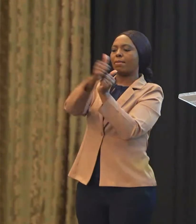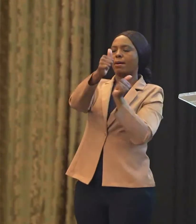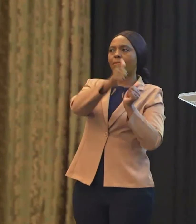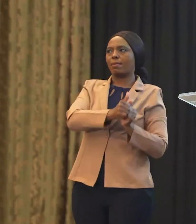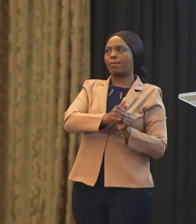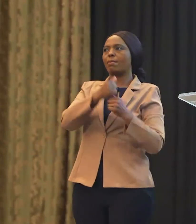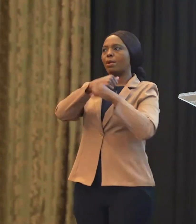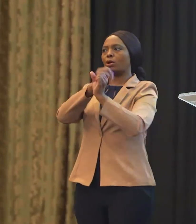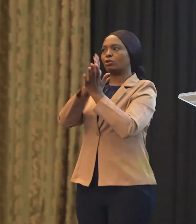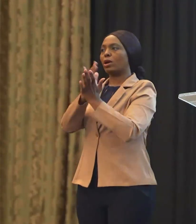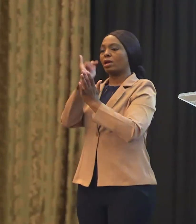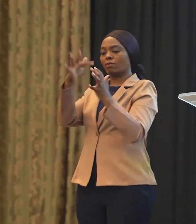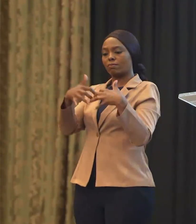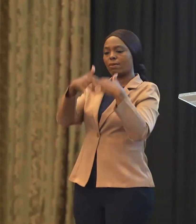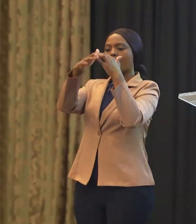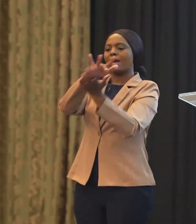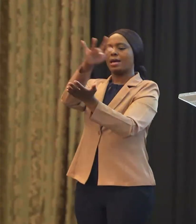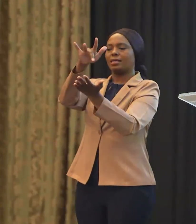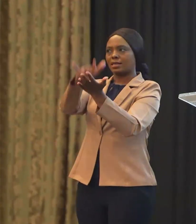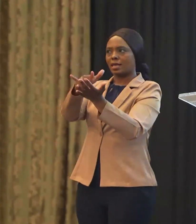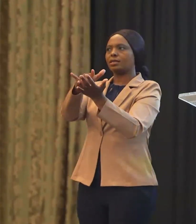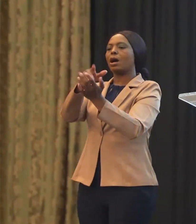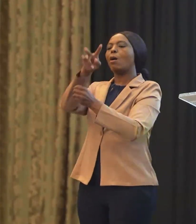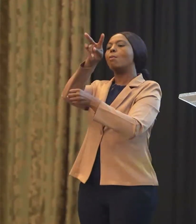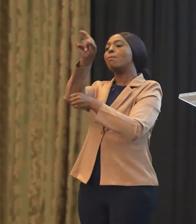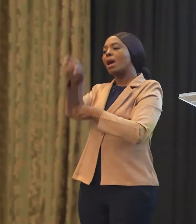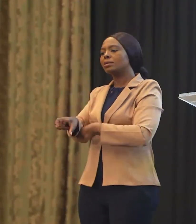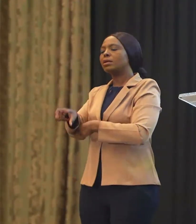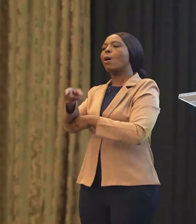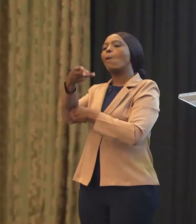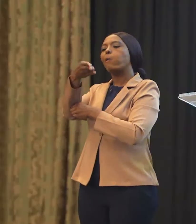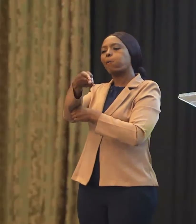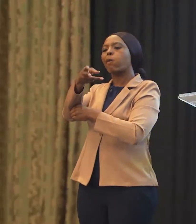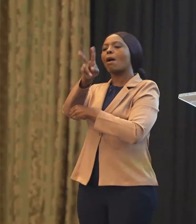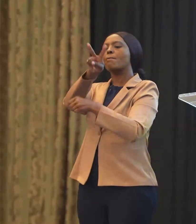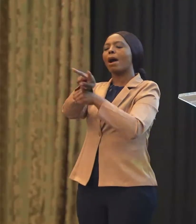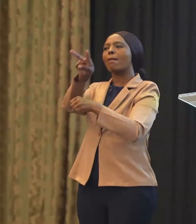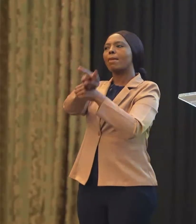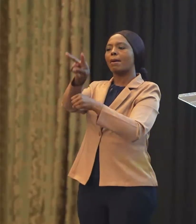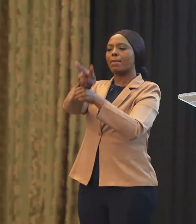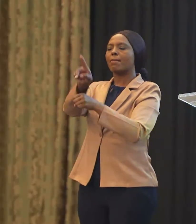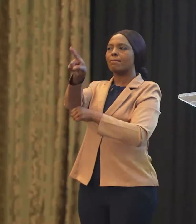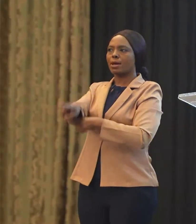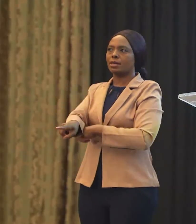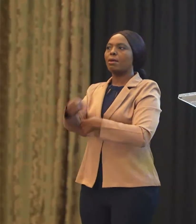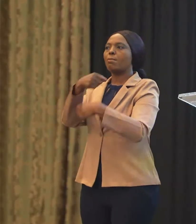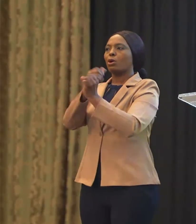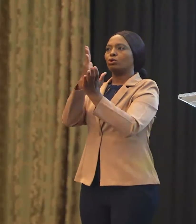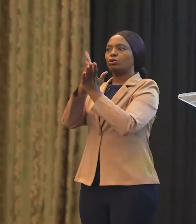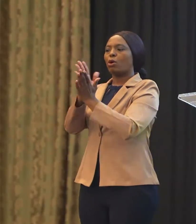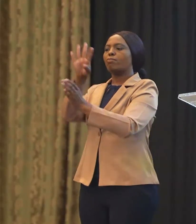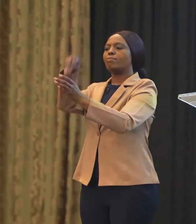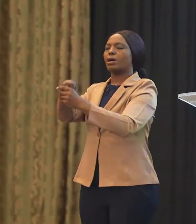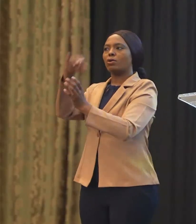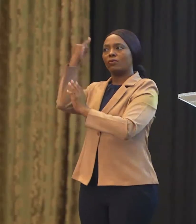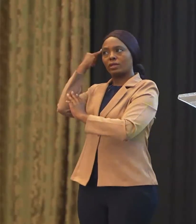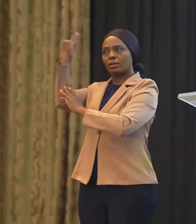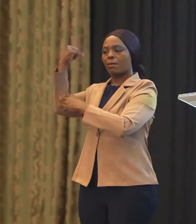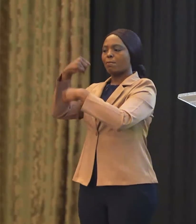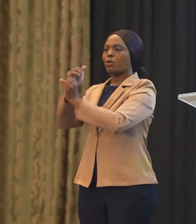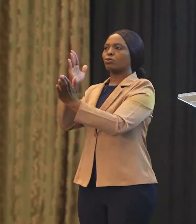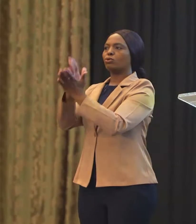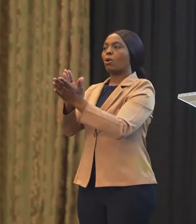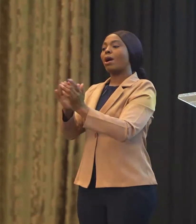being established as a key population center of excellence to be included and be part of that initiative and ensure that they support